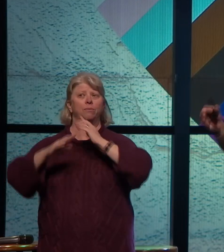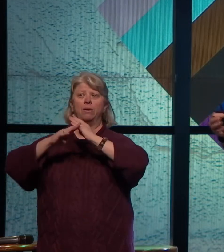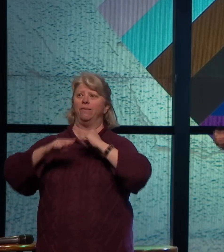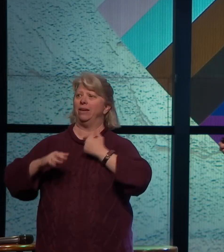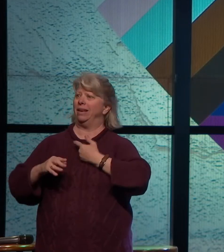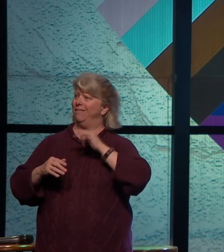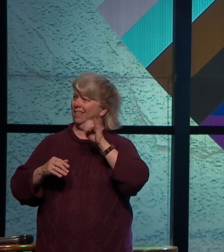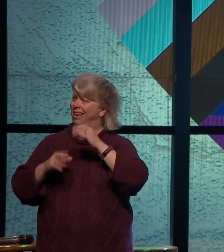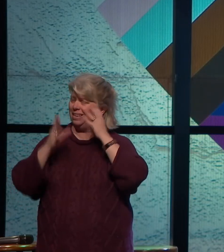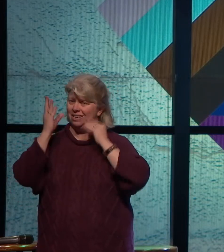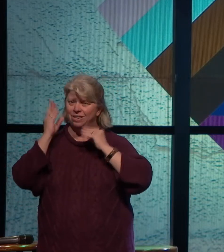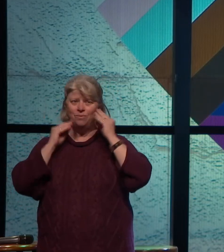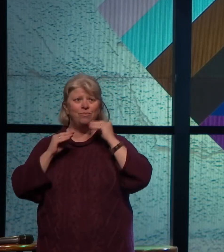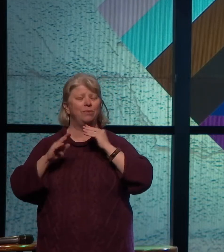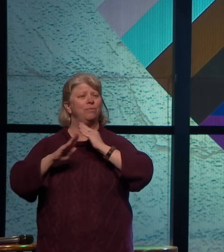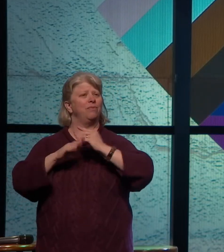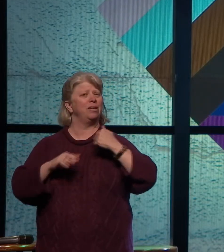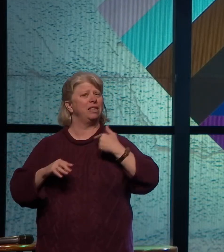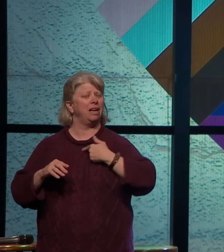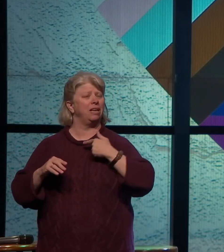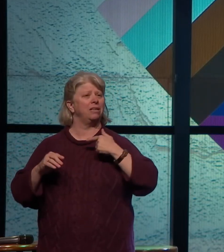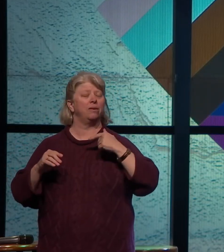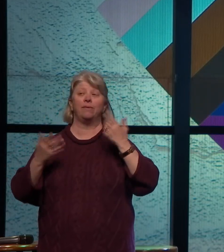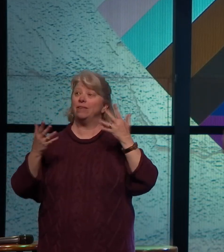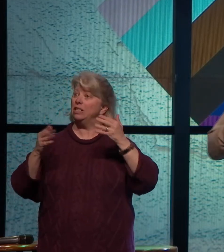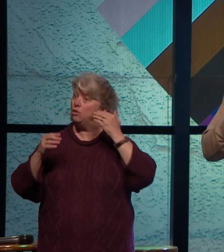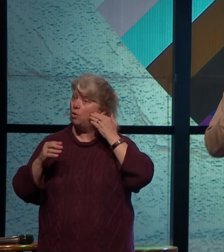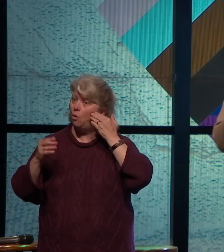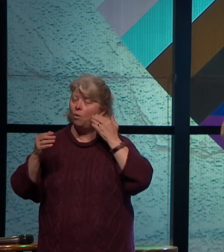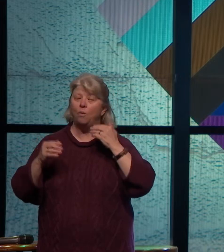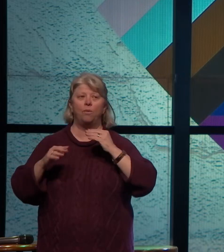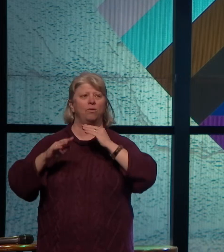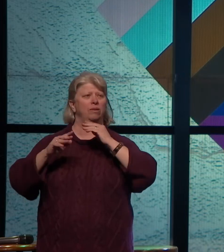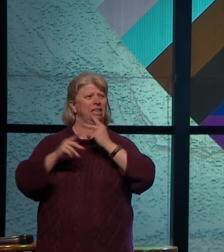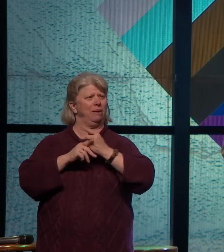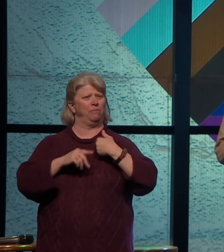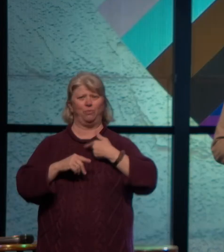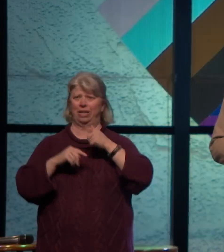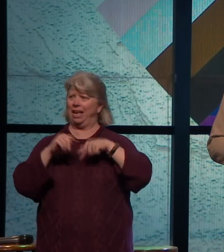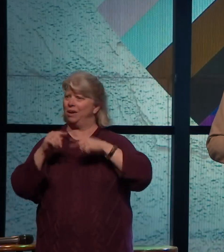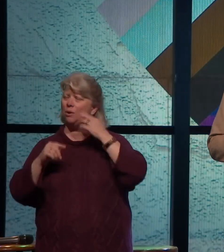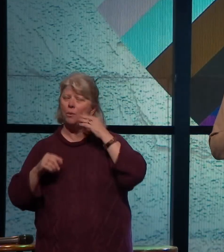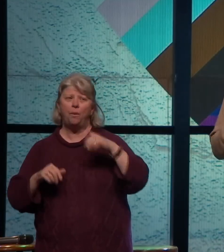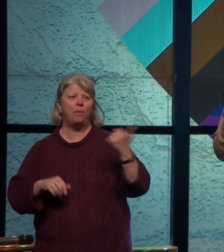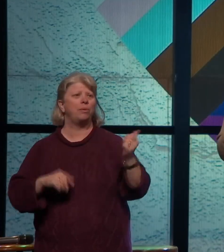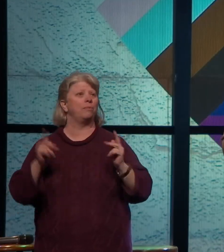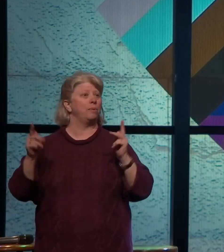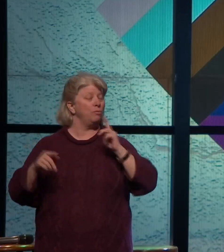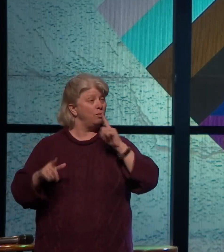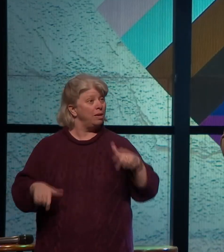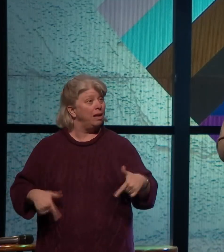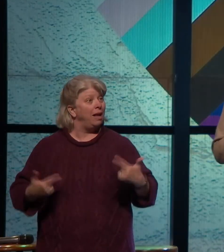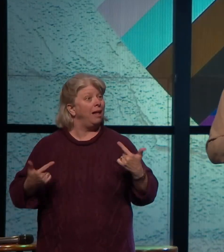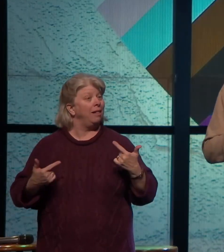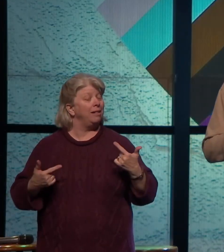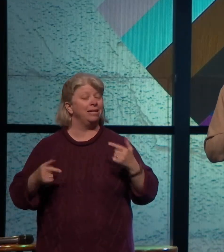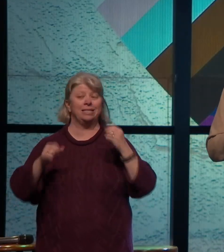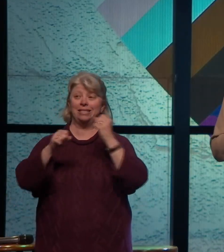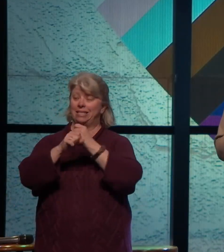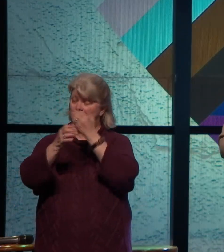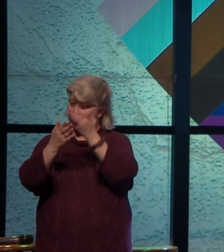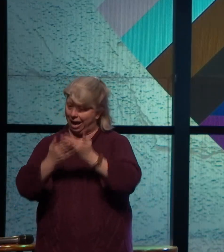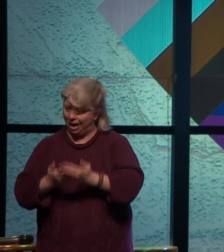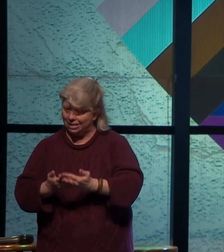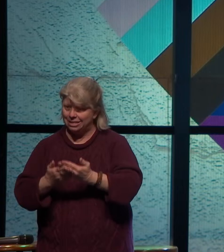that experience. It keeps us from being known. It keeps us from knowing others. And the reality is that stats